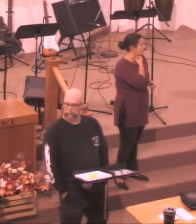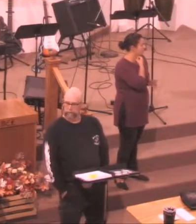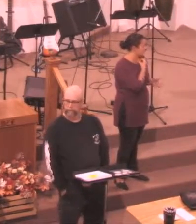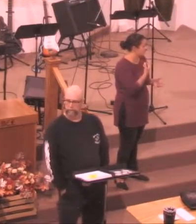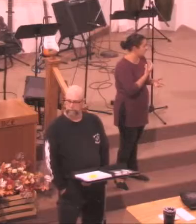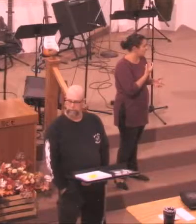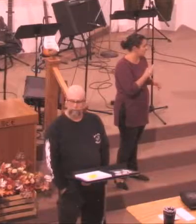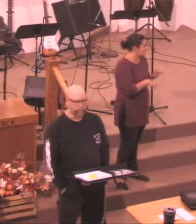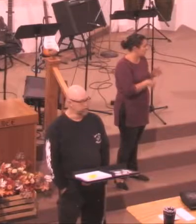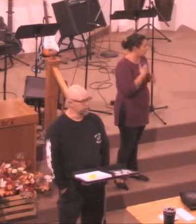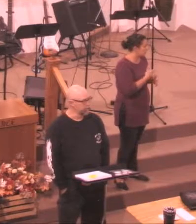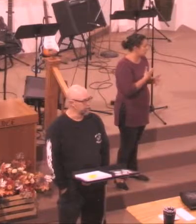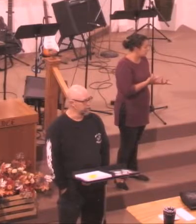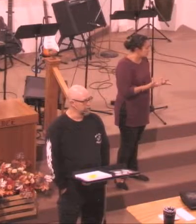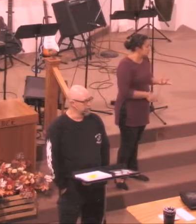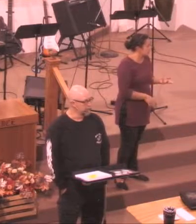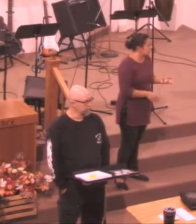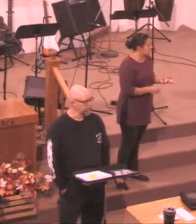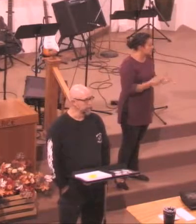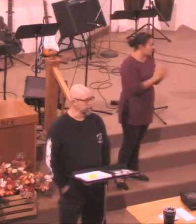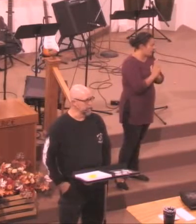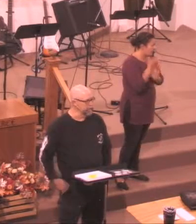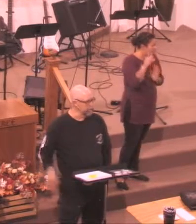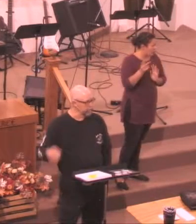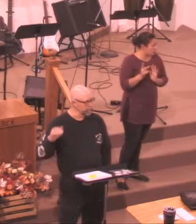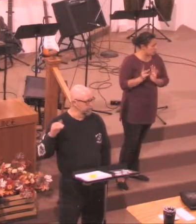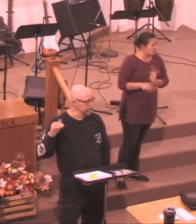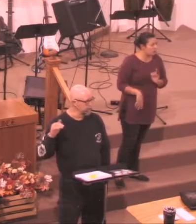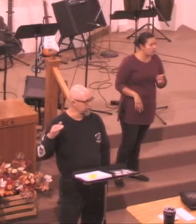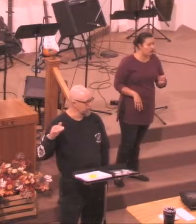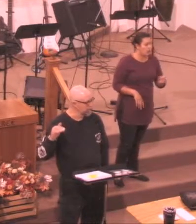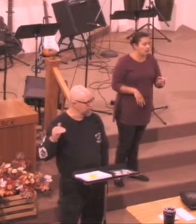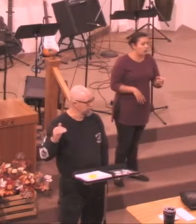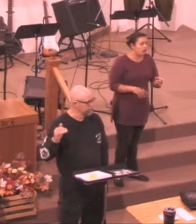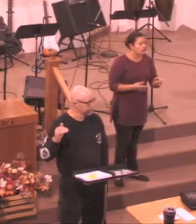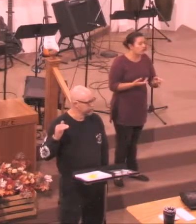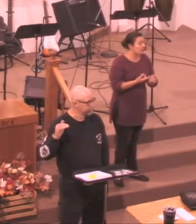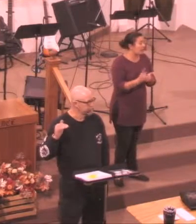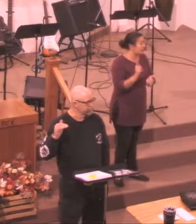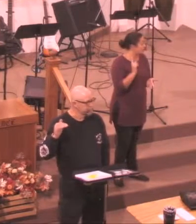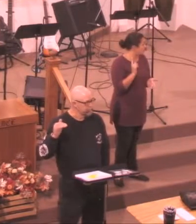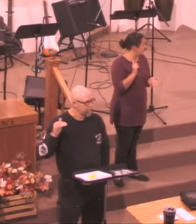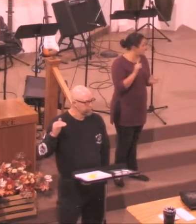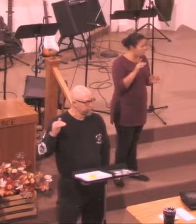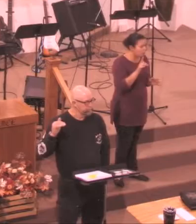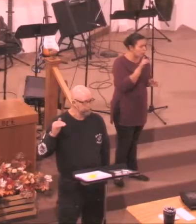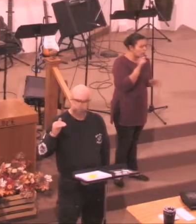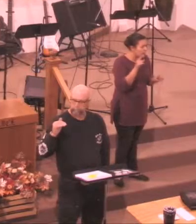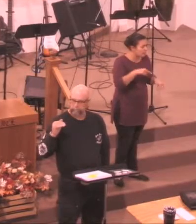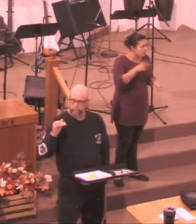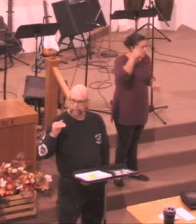week? Right on. You know, there was a little short dude up here last week.